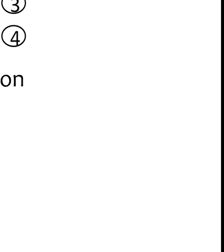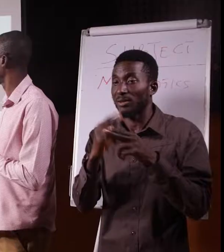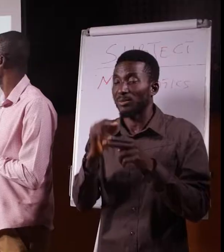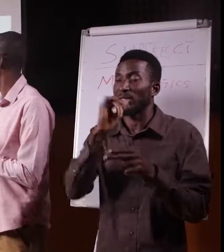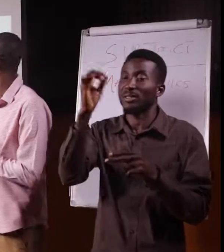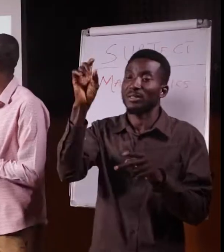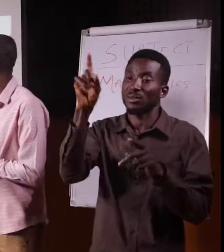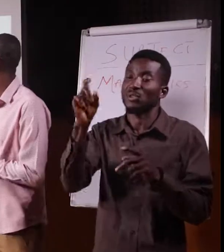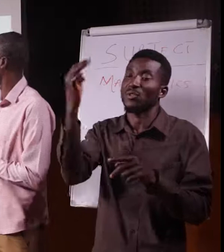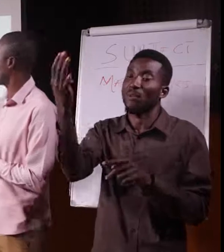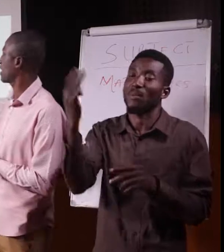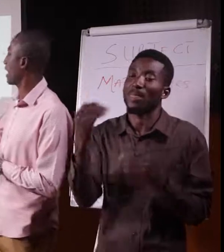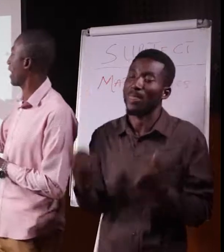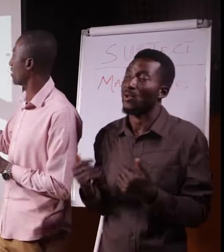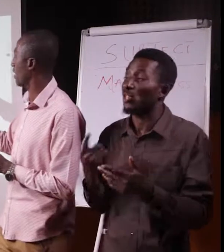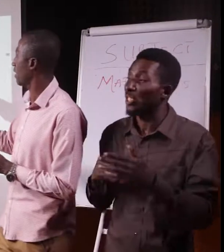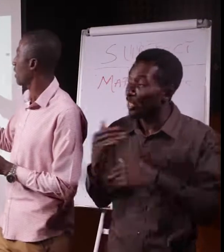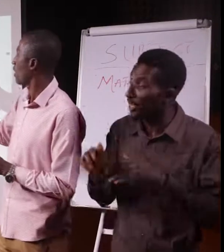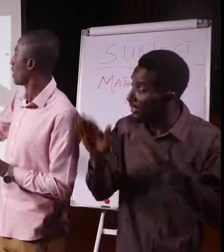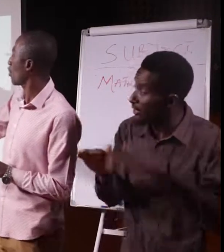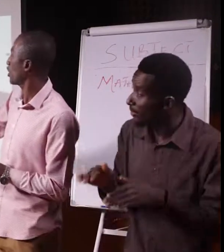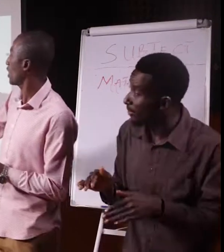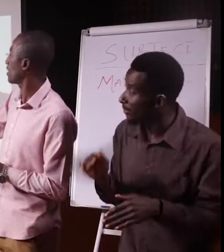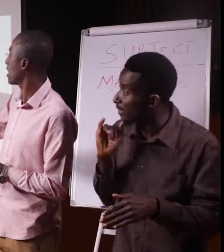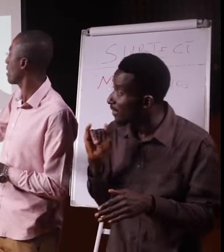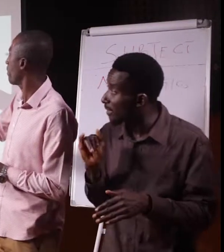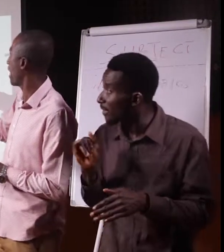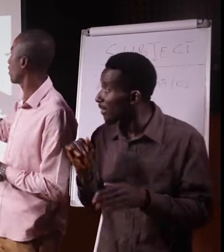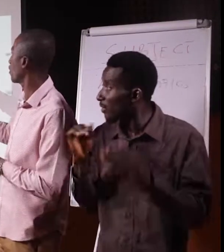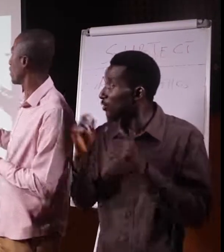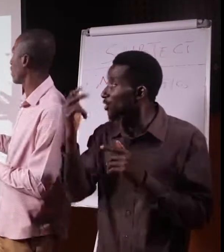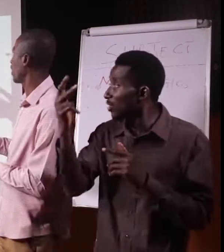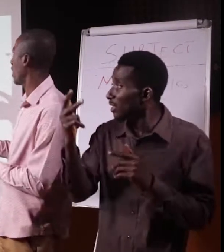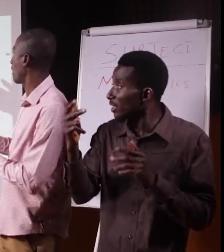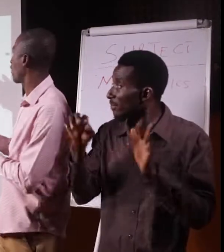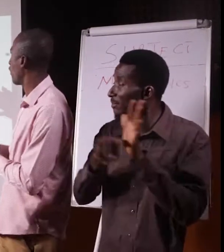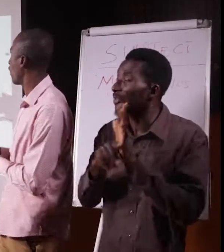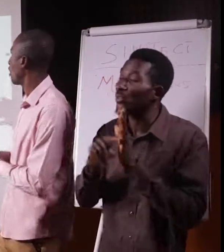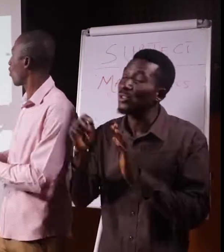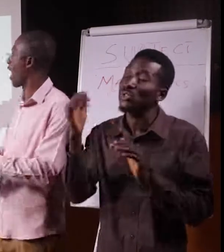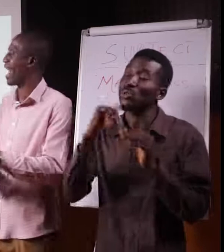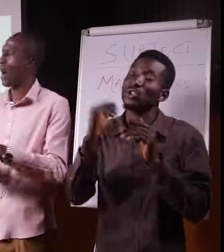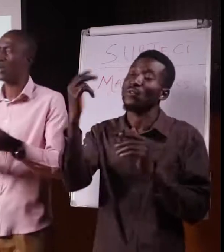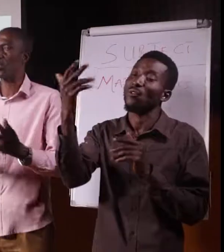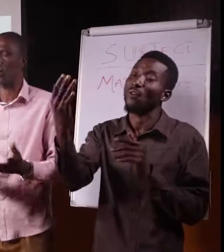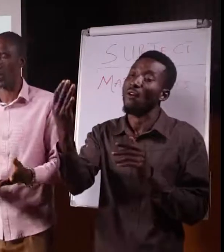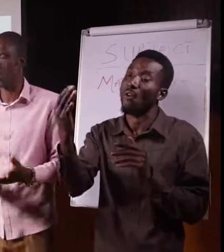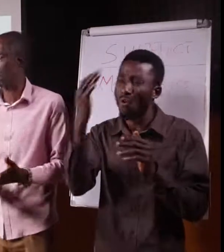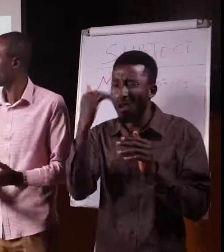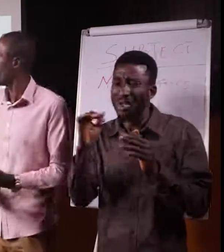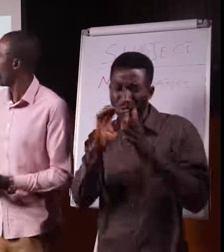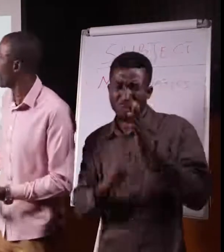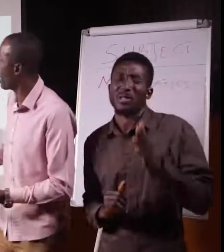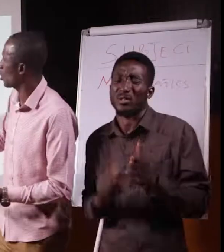4. Now, the next step I said, equation 3 minus equation 4. Why are we